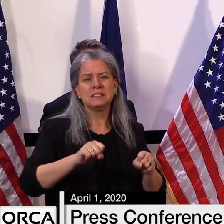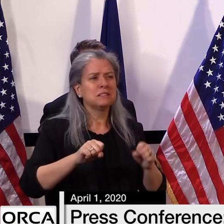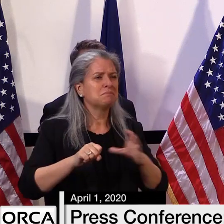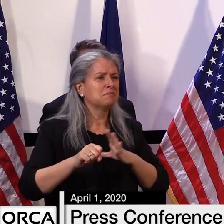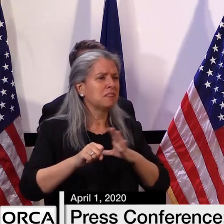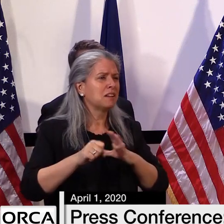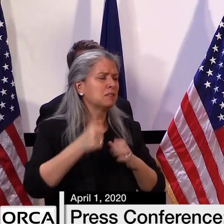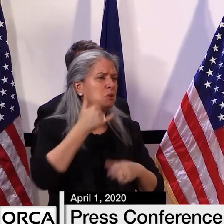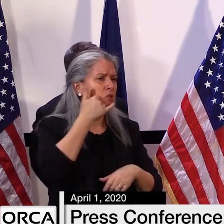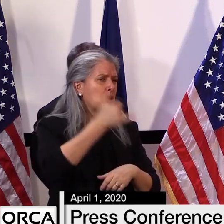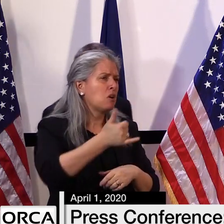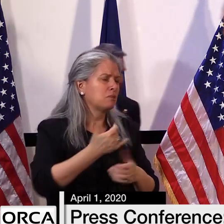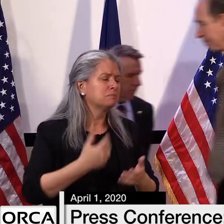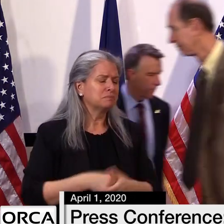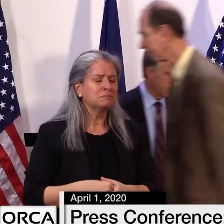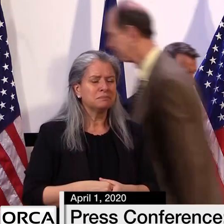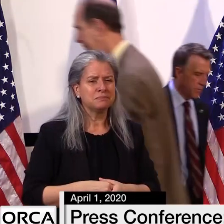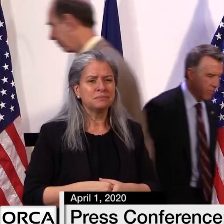them connected.